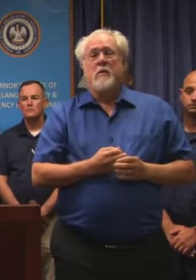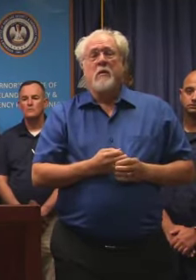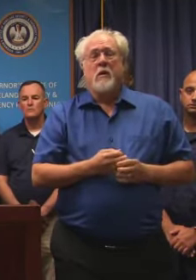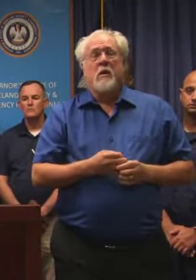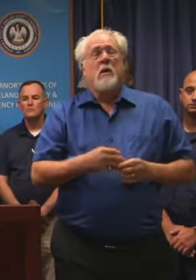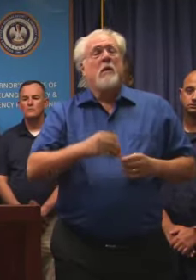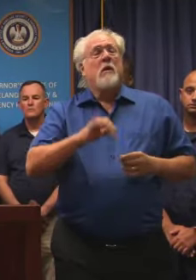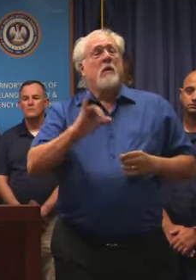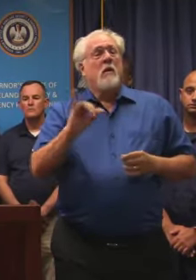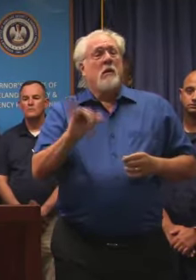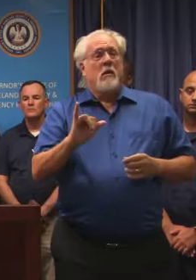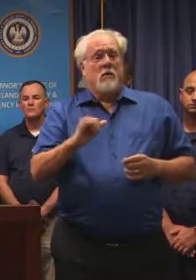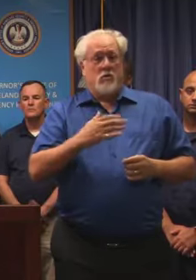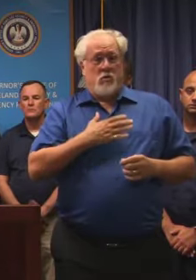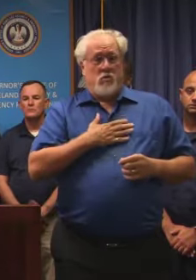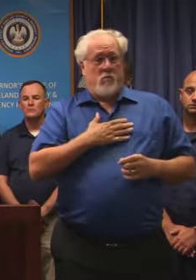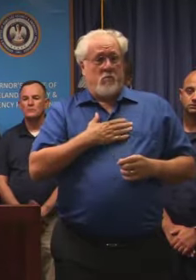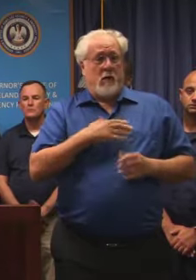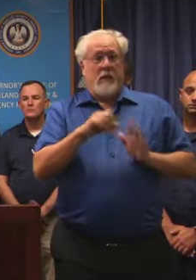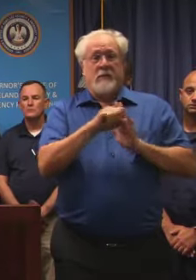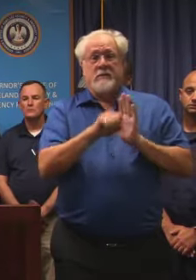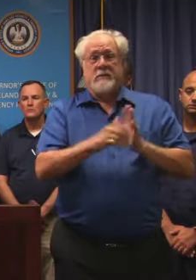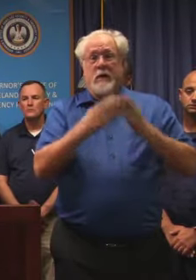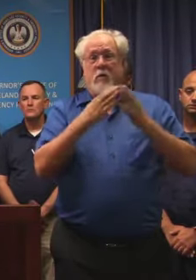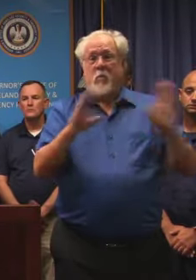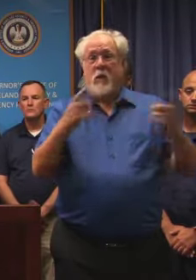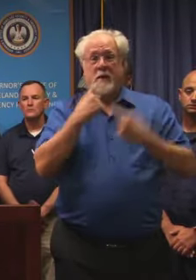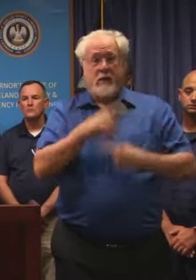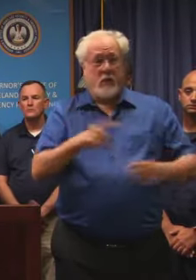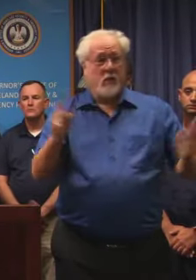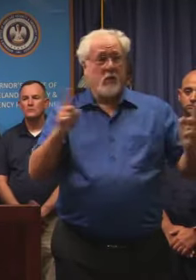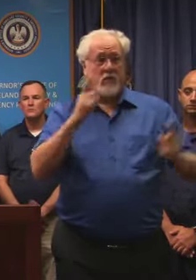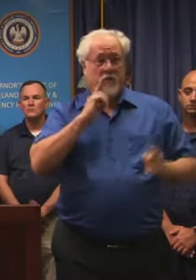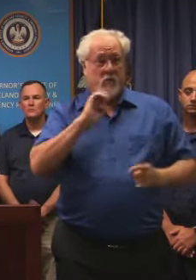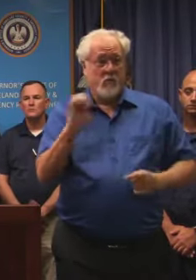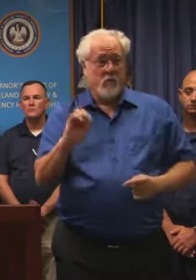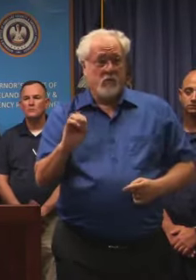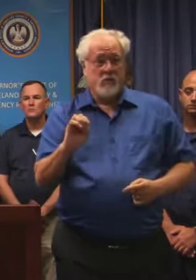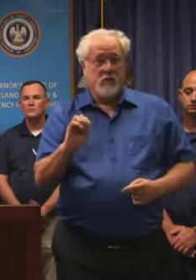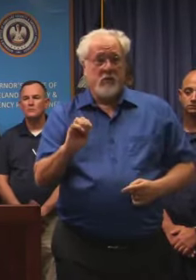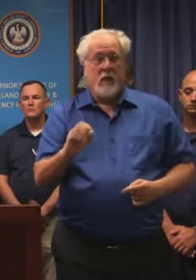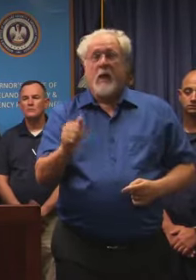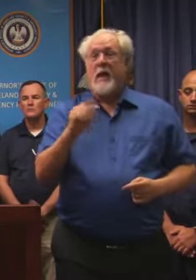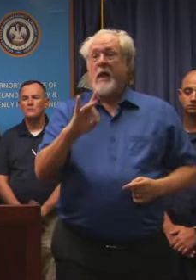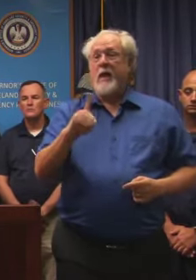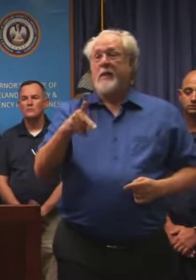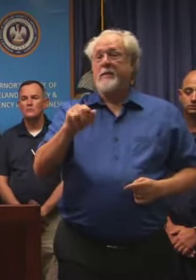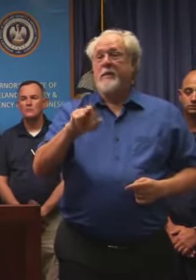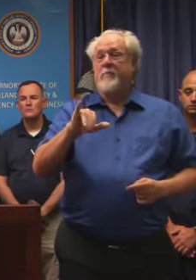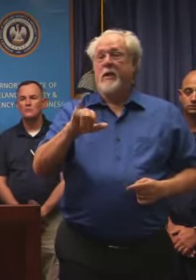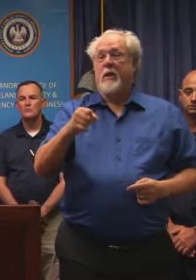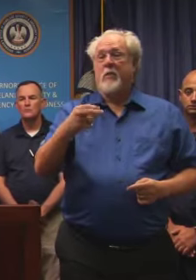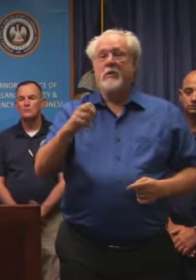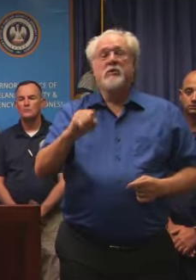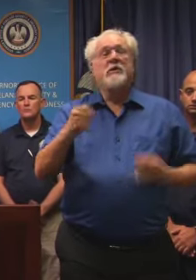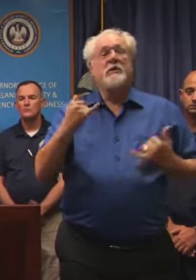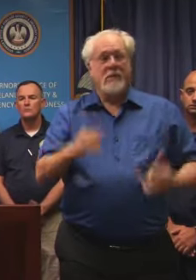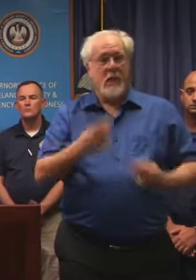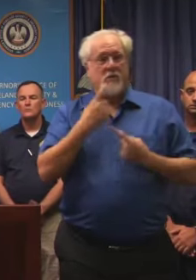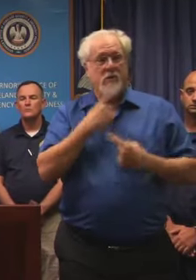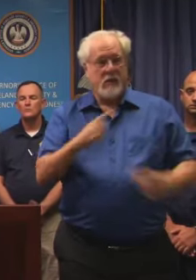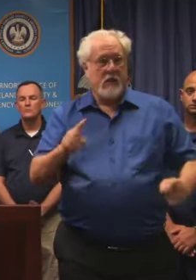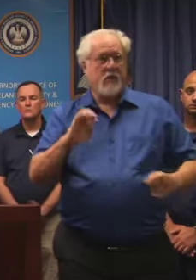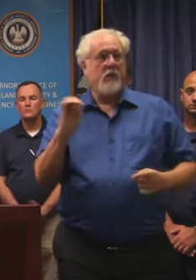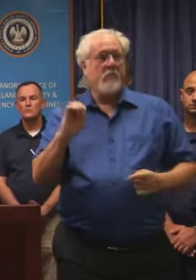In addition to my statewide declaration of emergency, 18 parishes have now declared a state